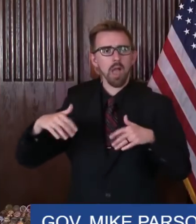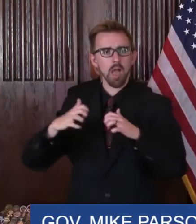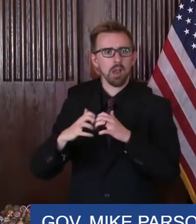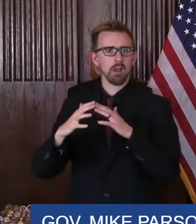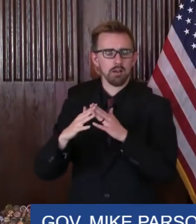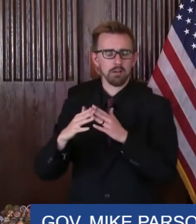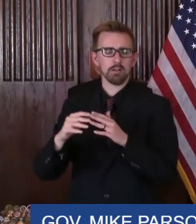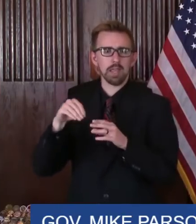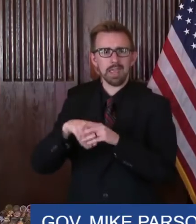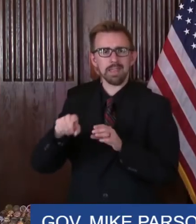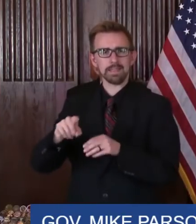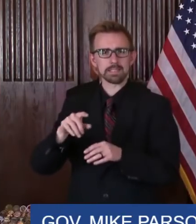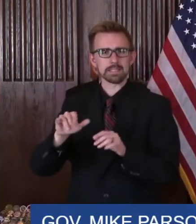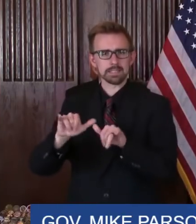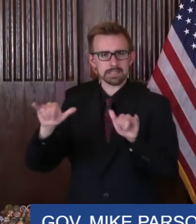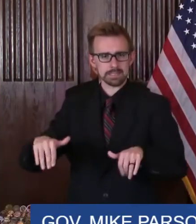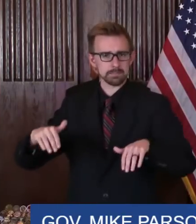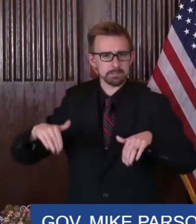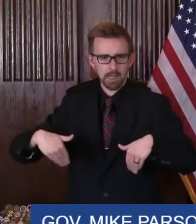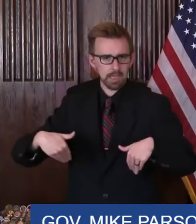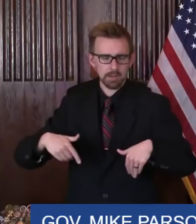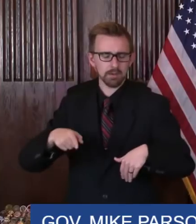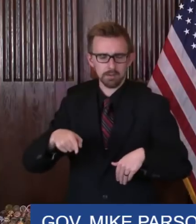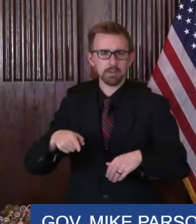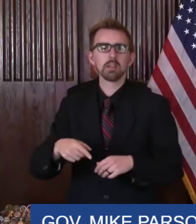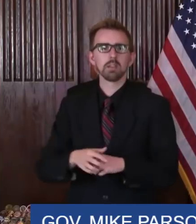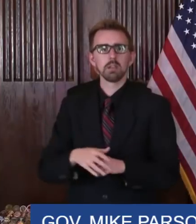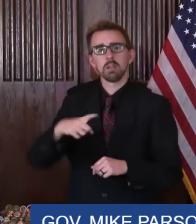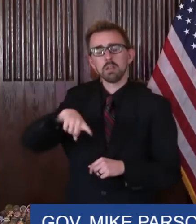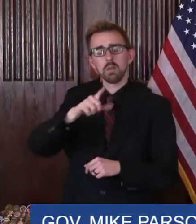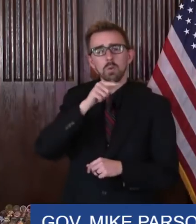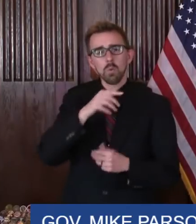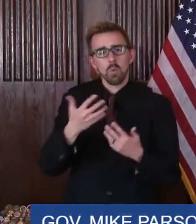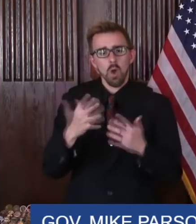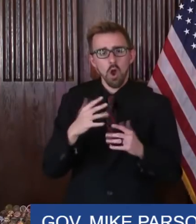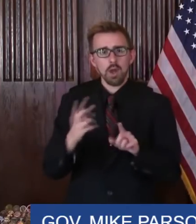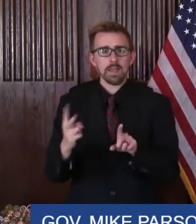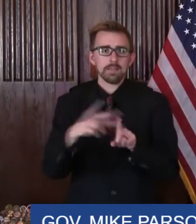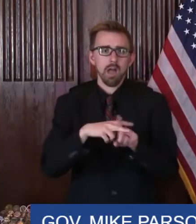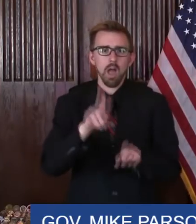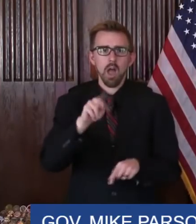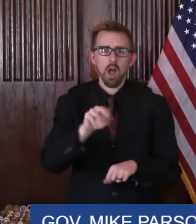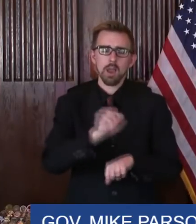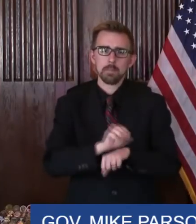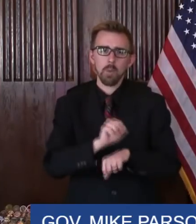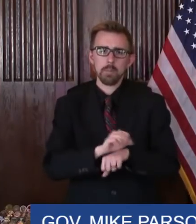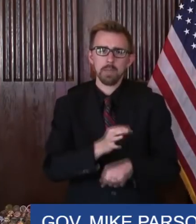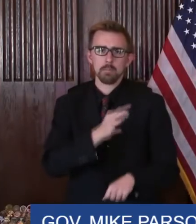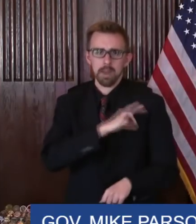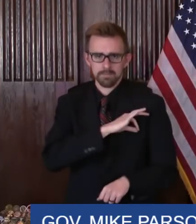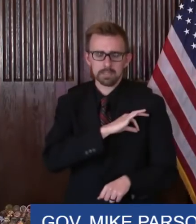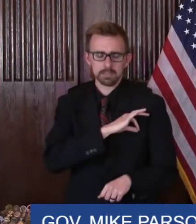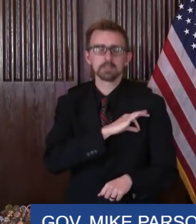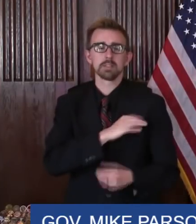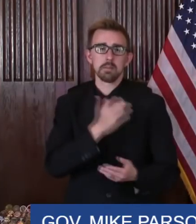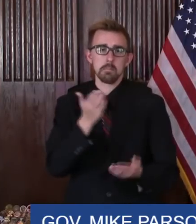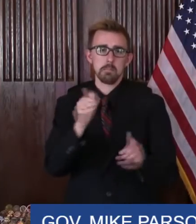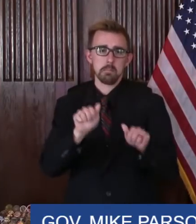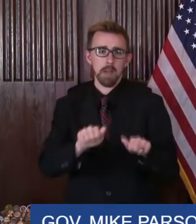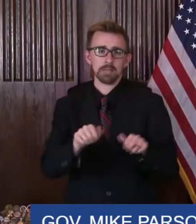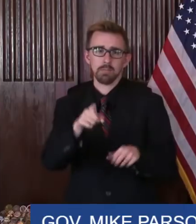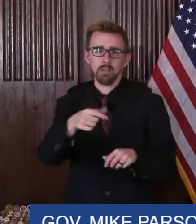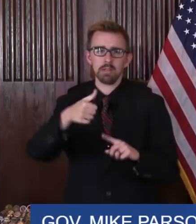in the U-Interact system online right now, those of you who may have already filed for unemployment benefits may have received